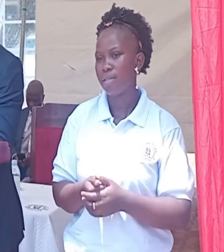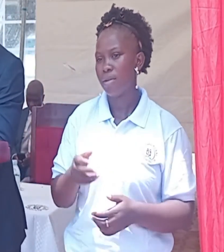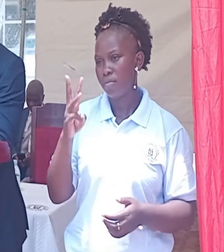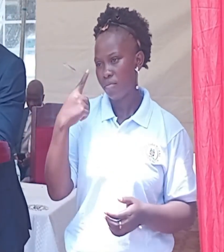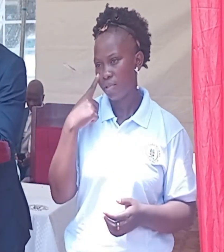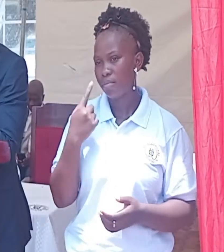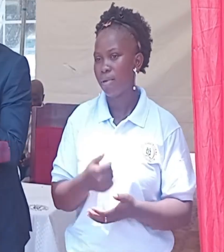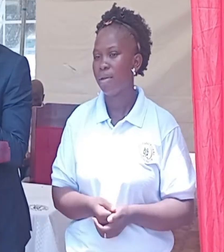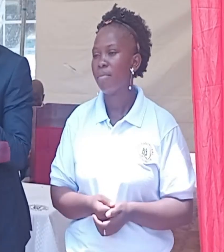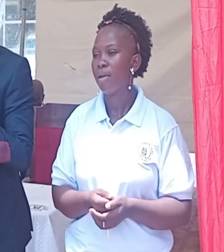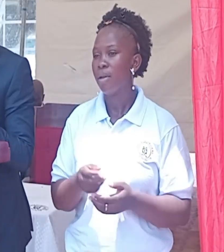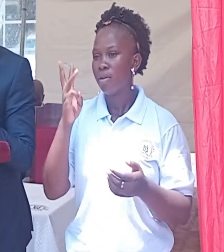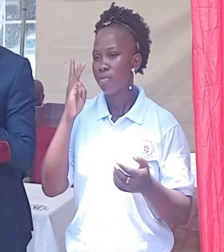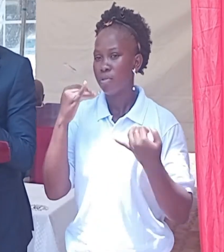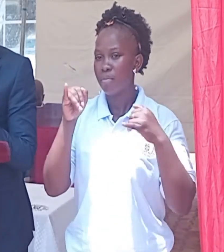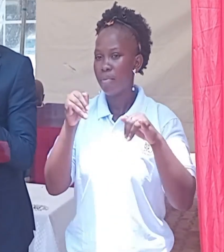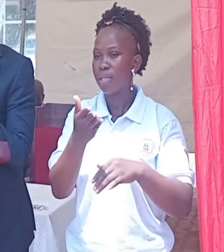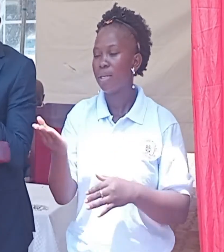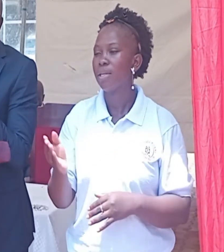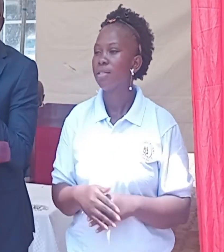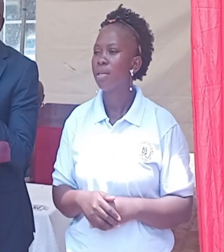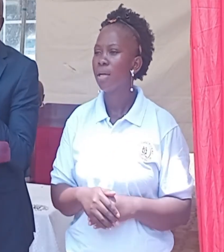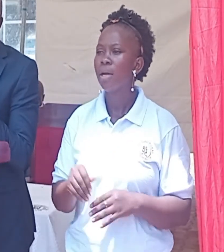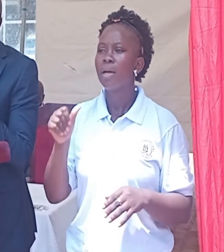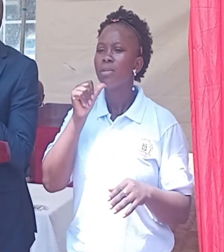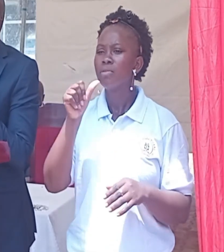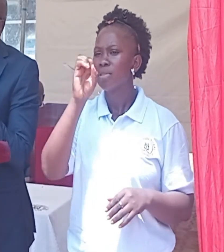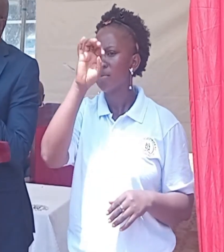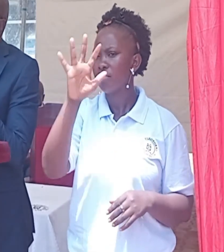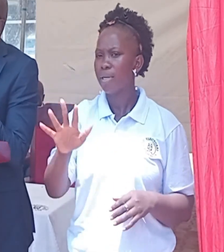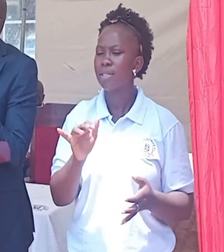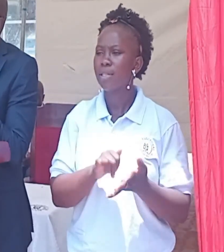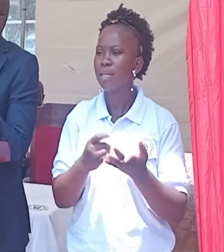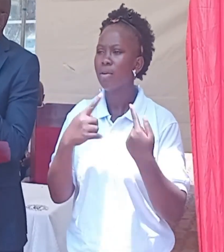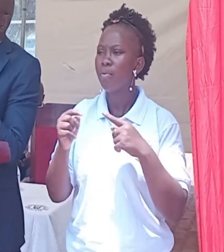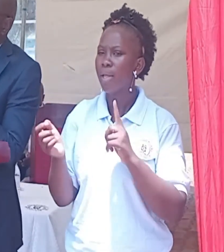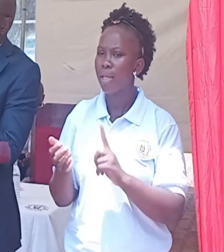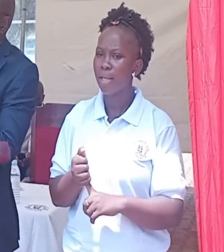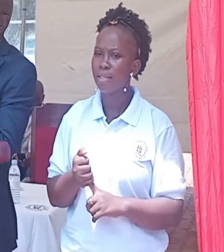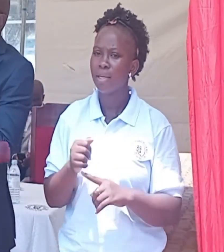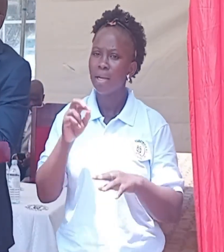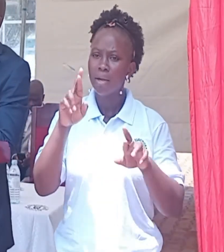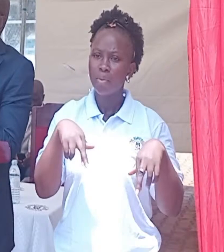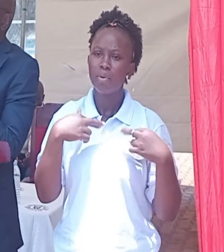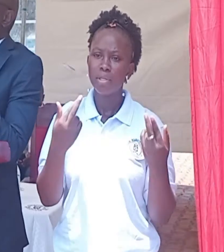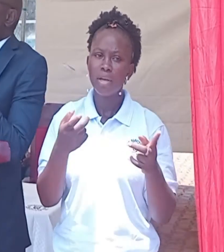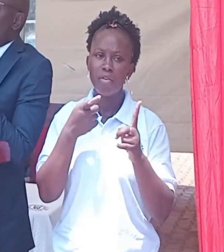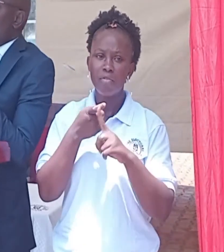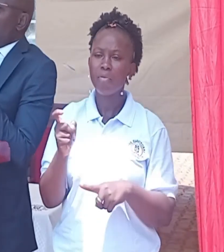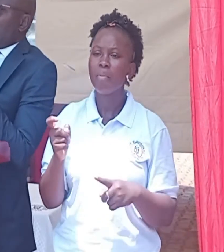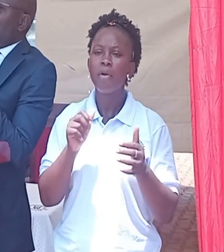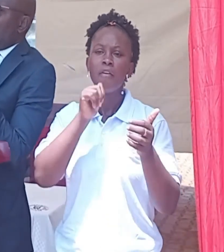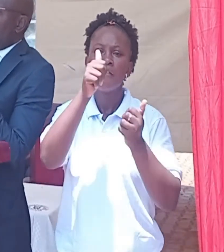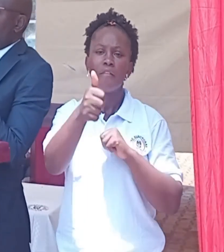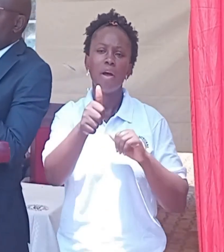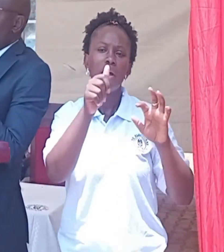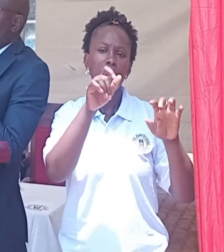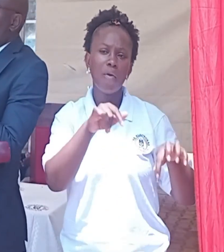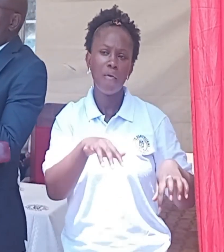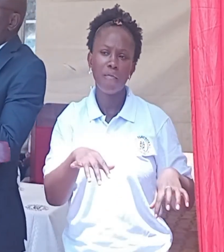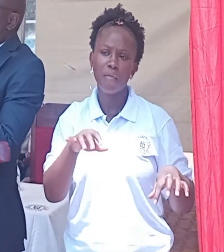mujagala tujja bategeera. So it's not surprising that we get results from far off